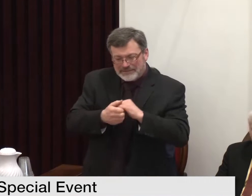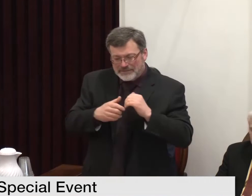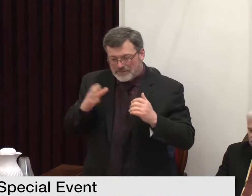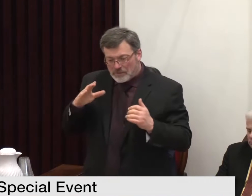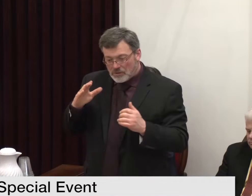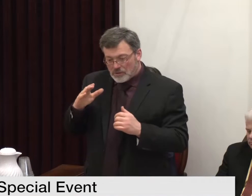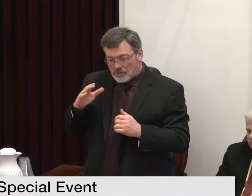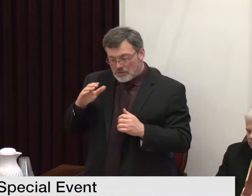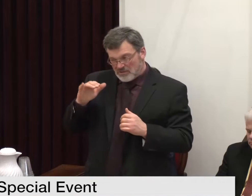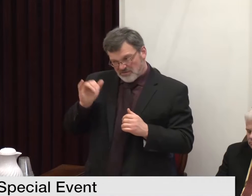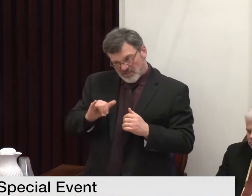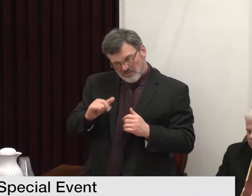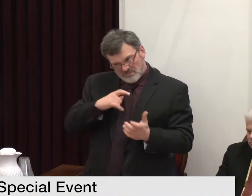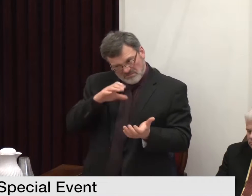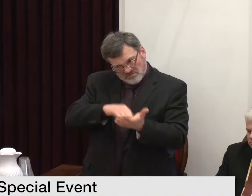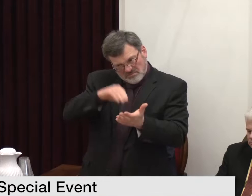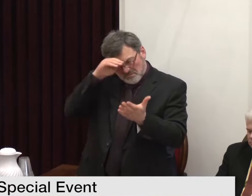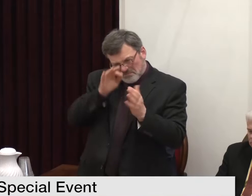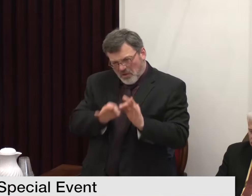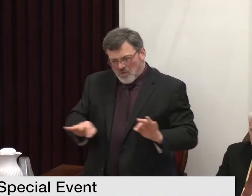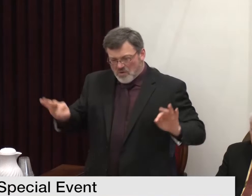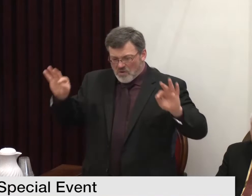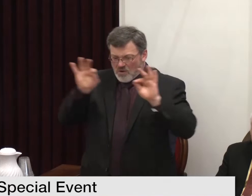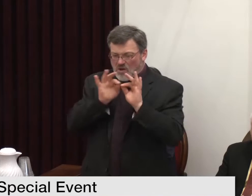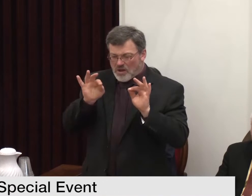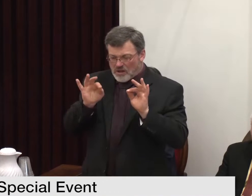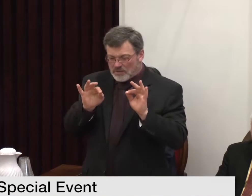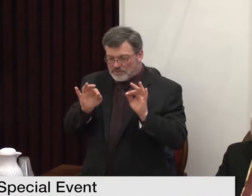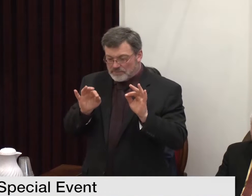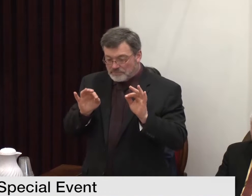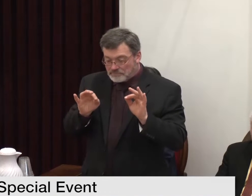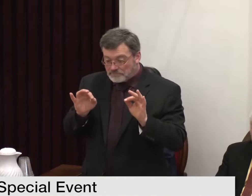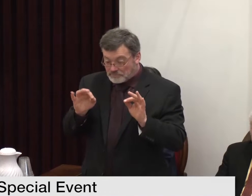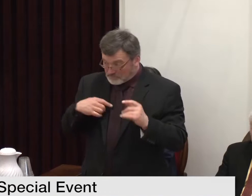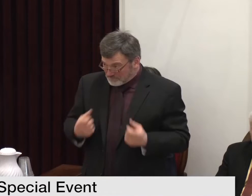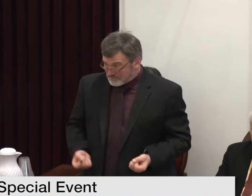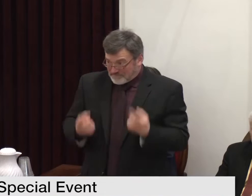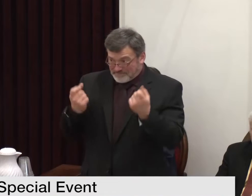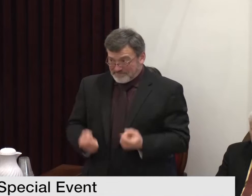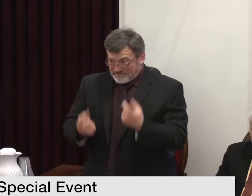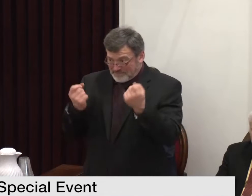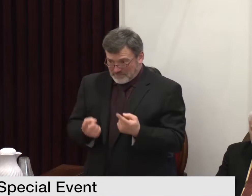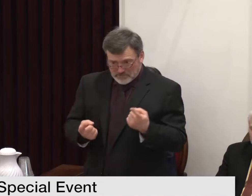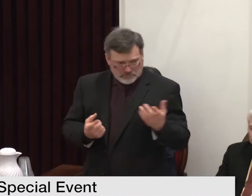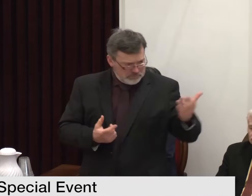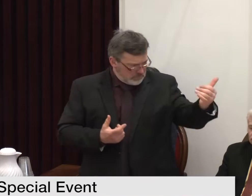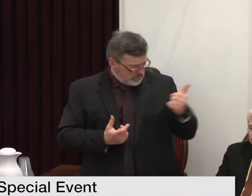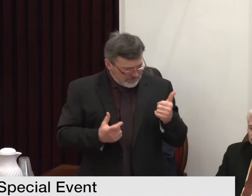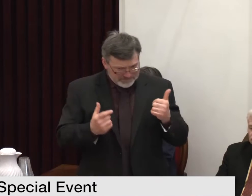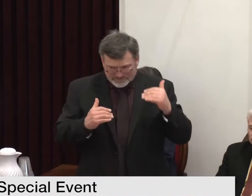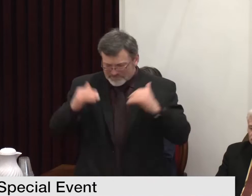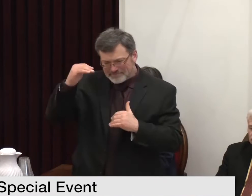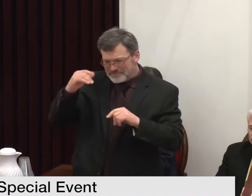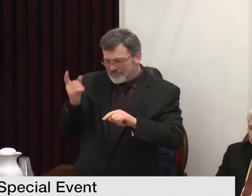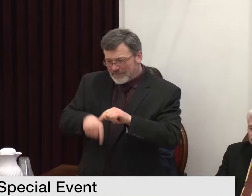When we spend beyond our means, it catches up to us. And ultimately, with